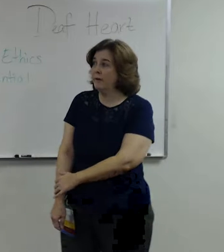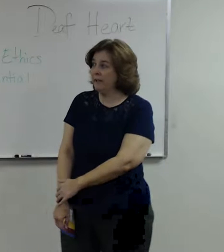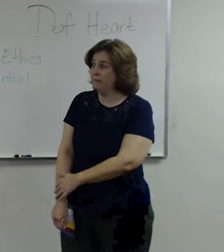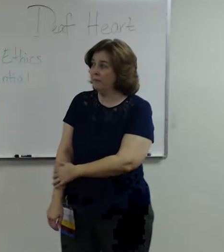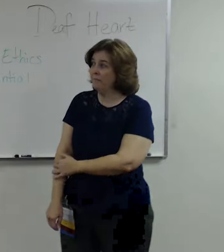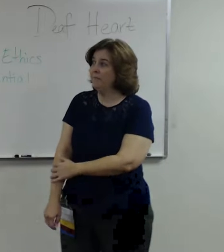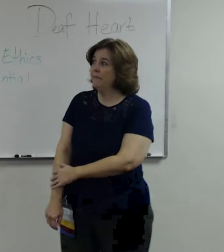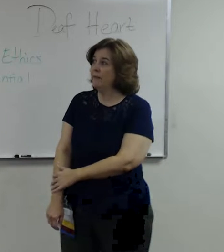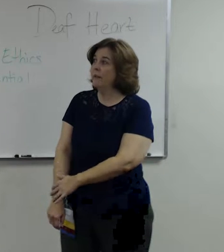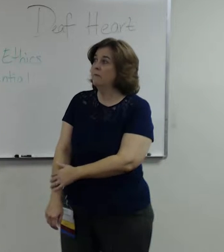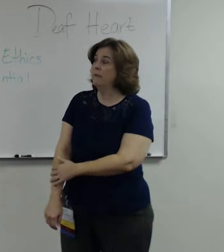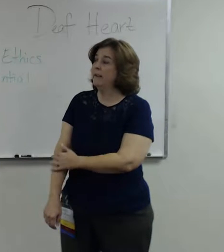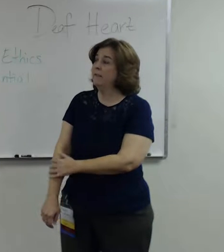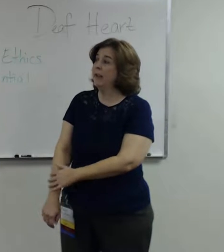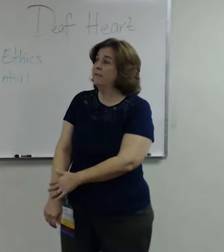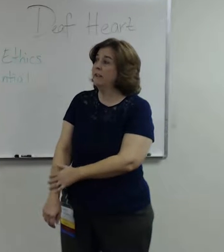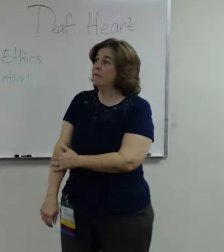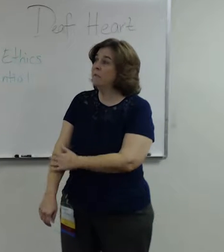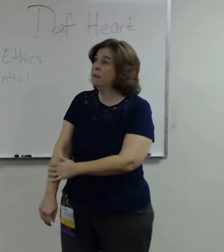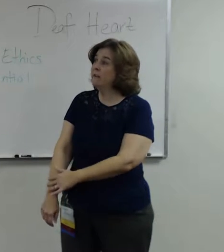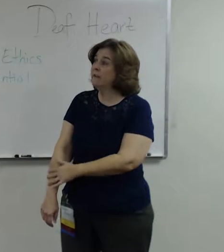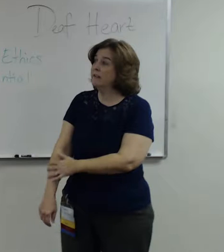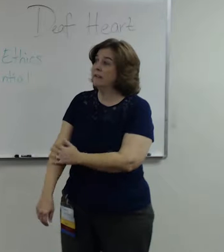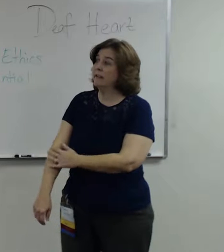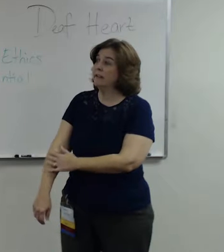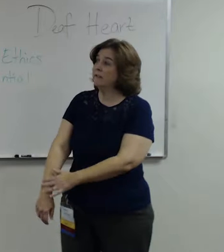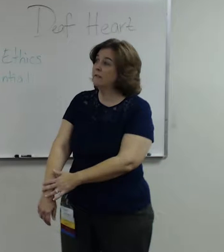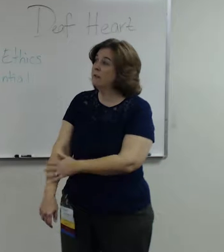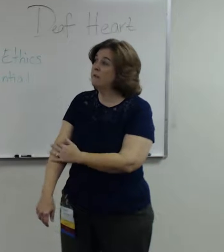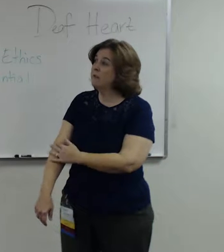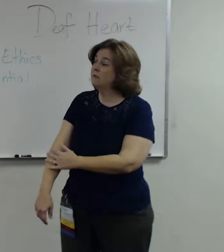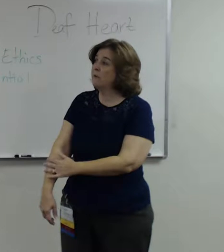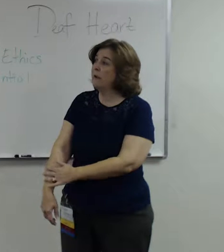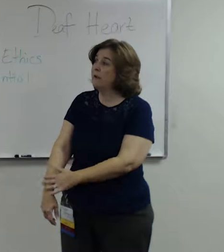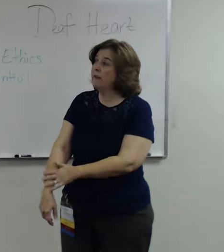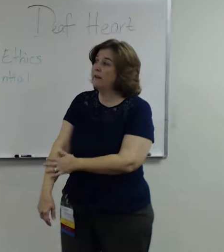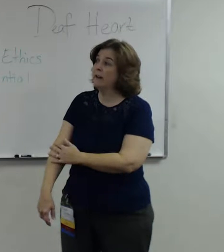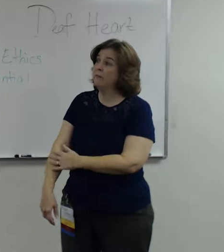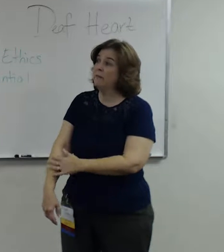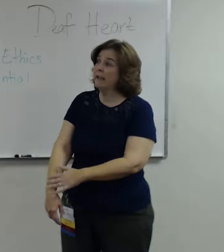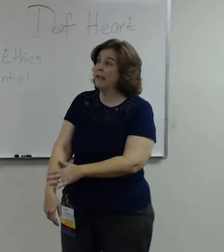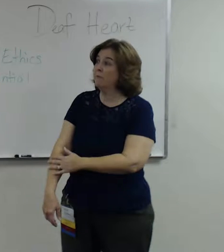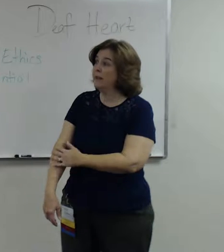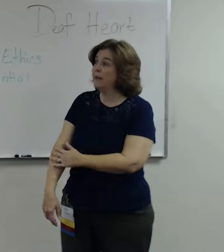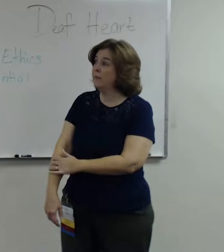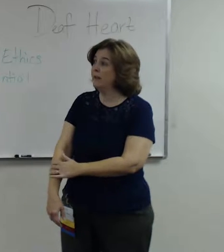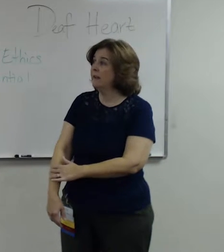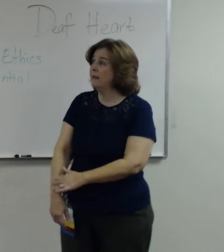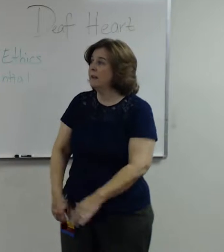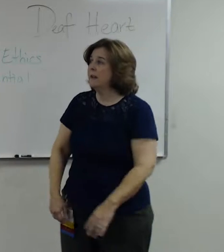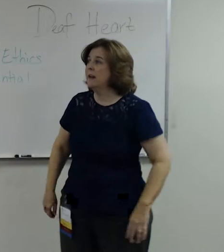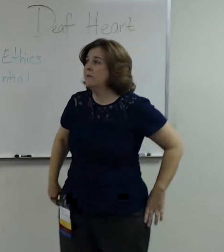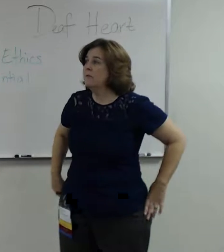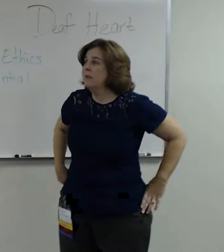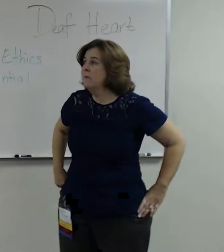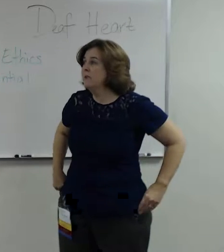people. We need to have deaf equivalency, include those who are hard of hearing, men, women. And I know so many